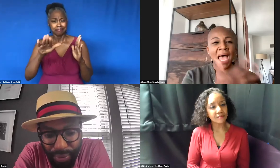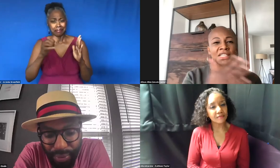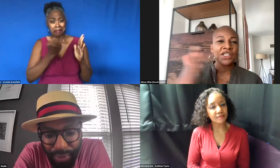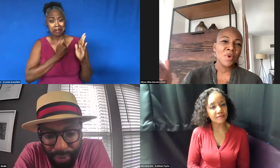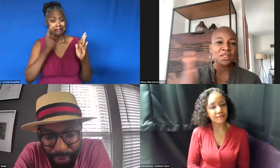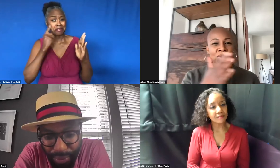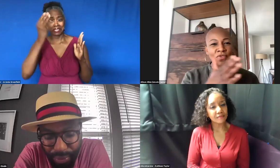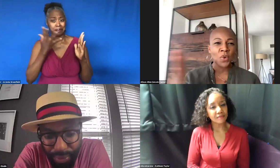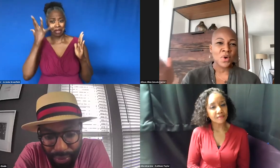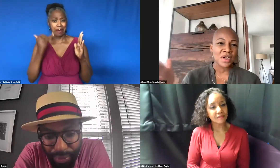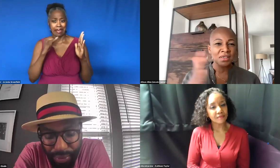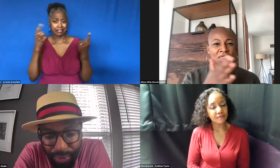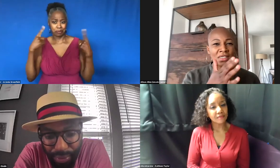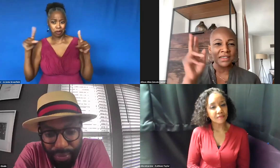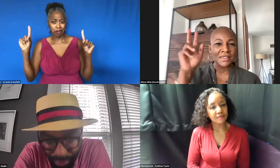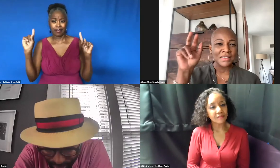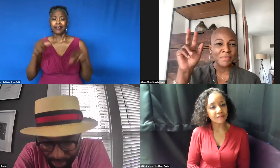of matching one of those four